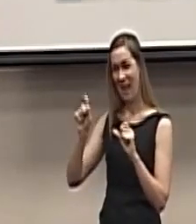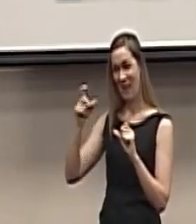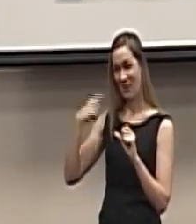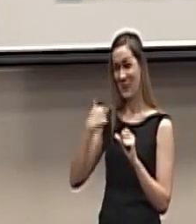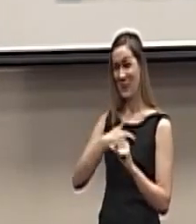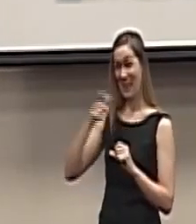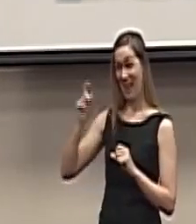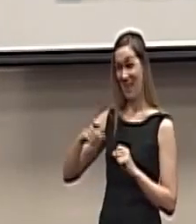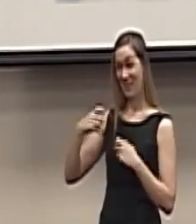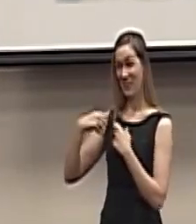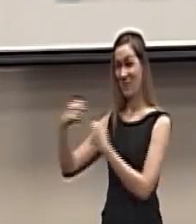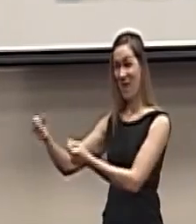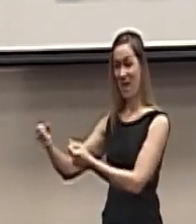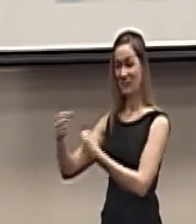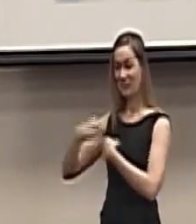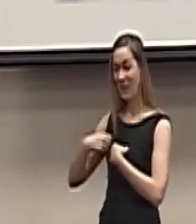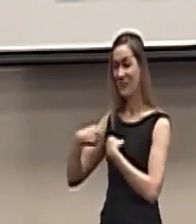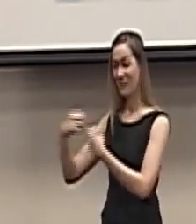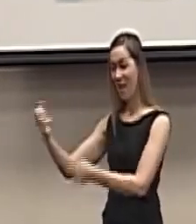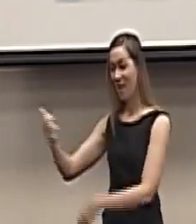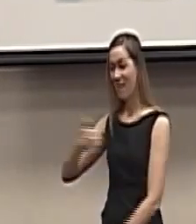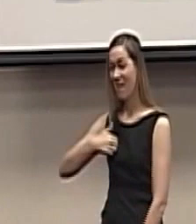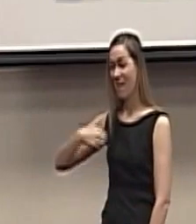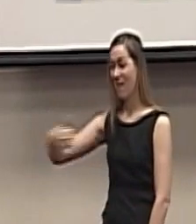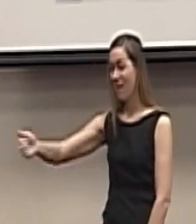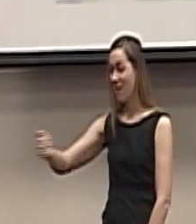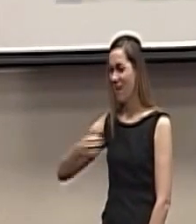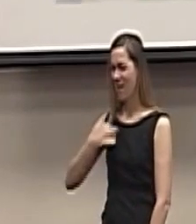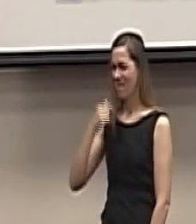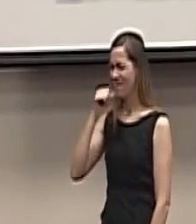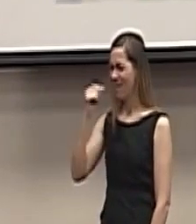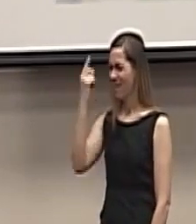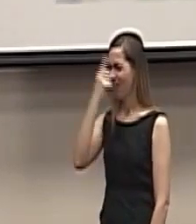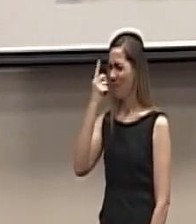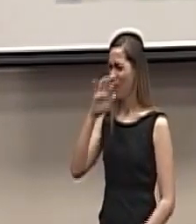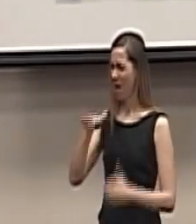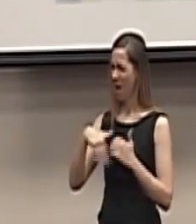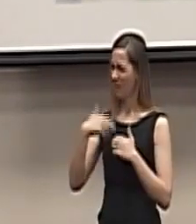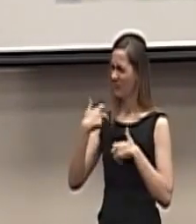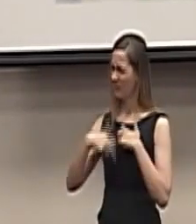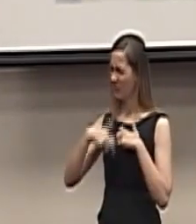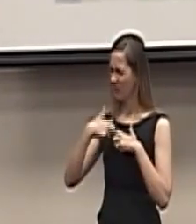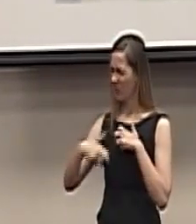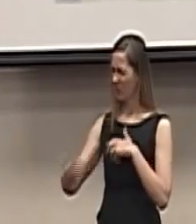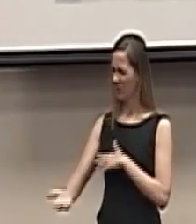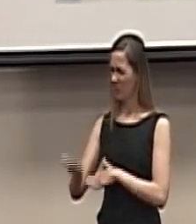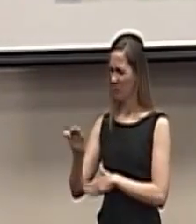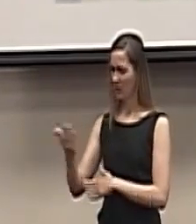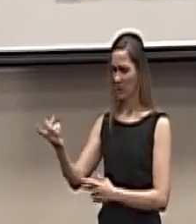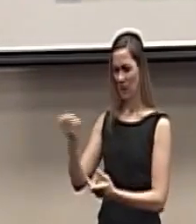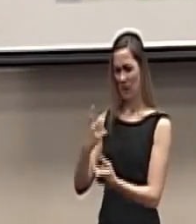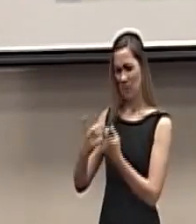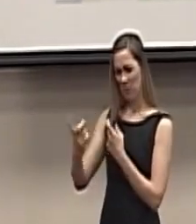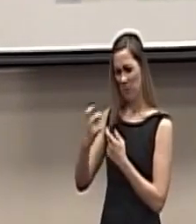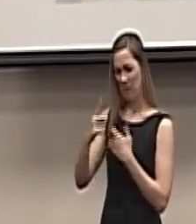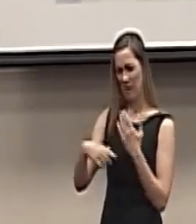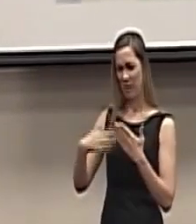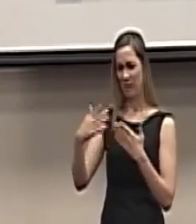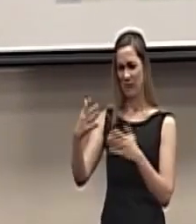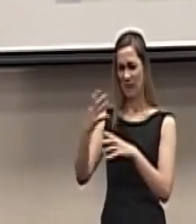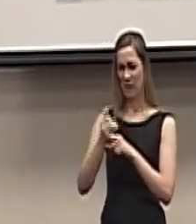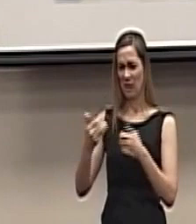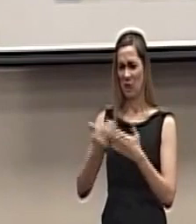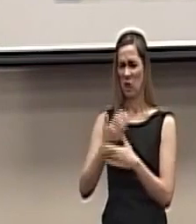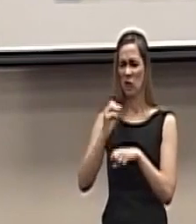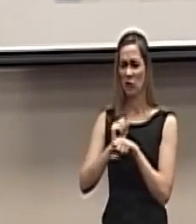And I hadn't really put all these pieces together in my mind, you know, how difficult that's going to be. This morning she asked me some things about getting a new job, and